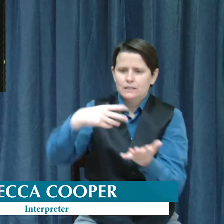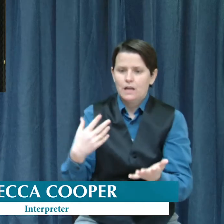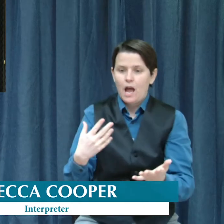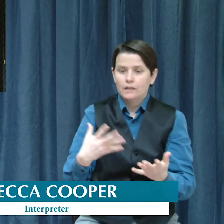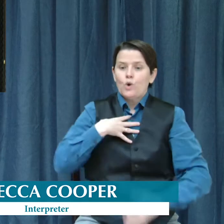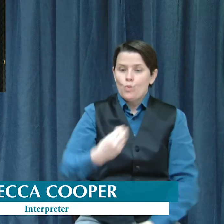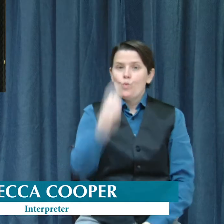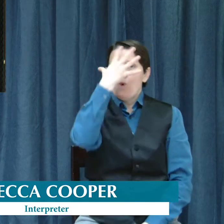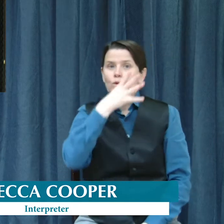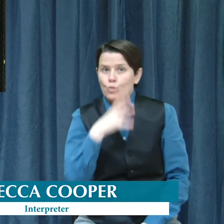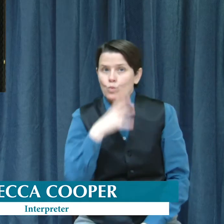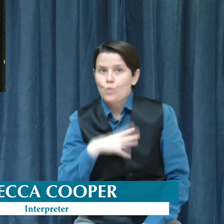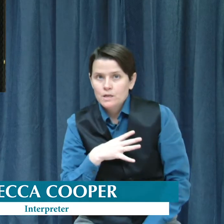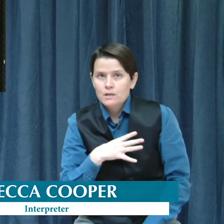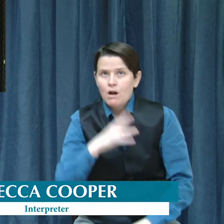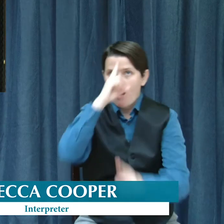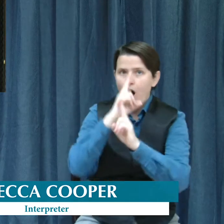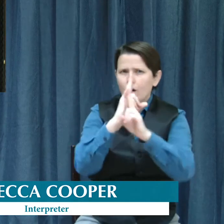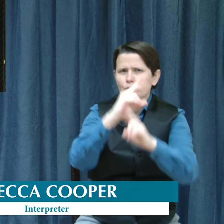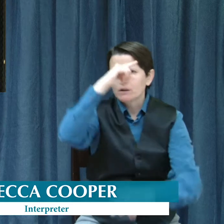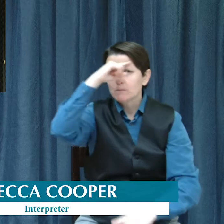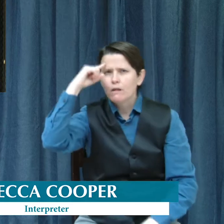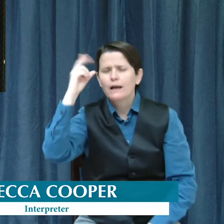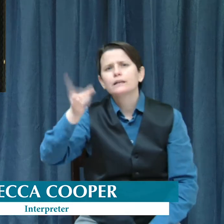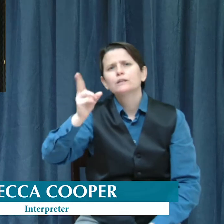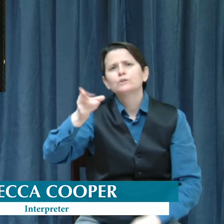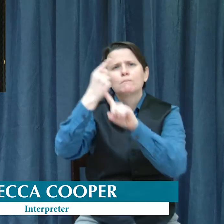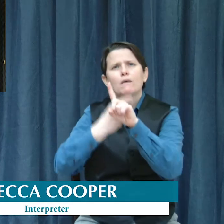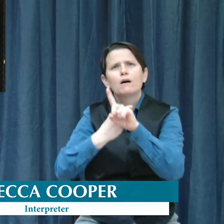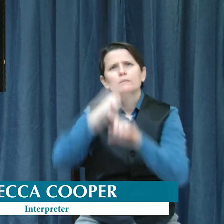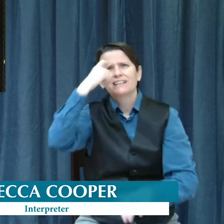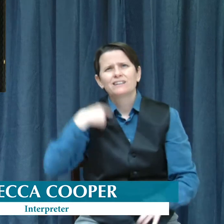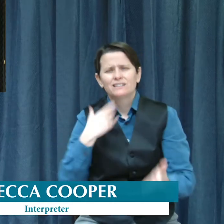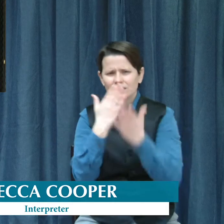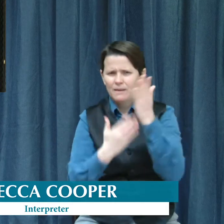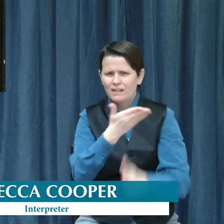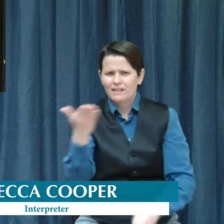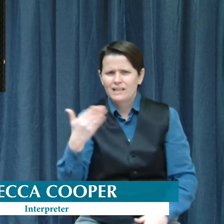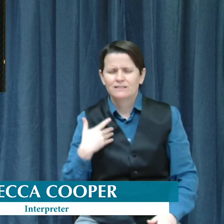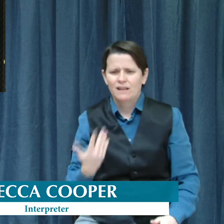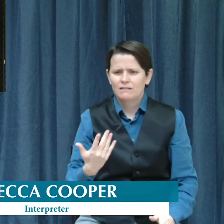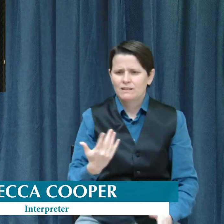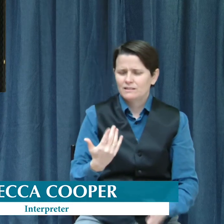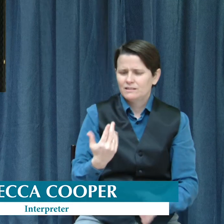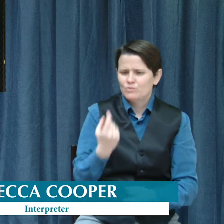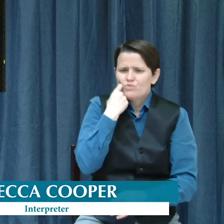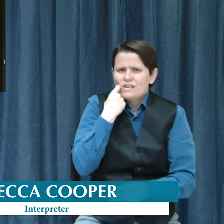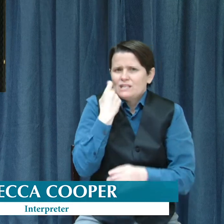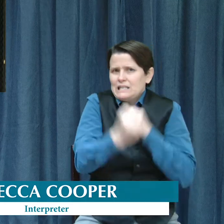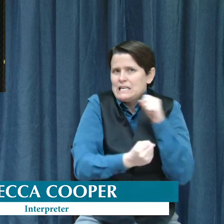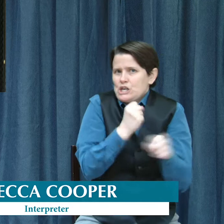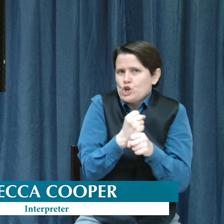woman honoring Black History Month, because some of the things that's gone on in the last, especially the last year or two, it's like, oh my